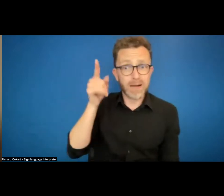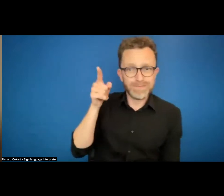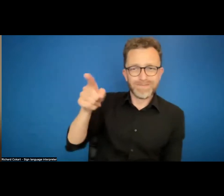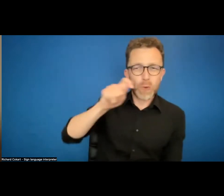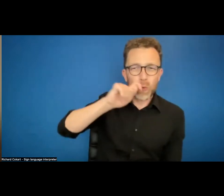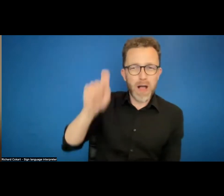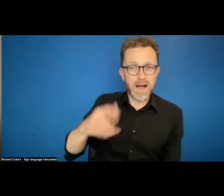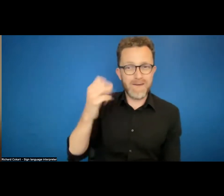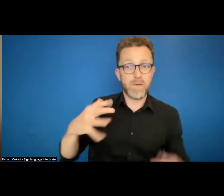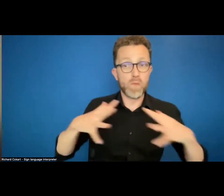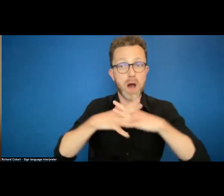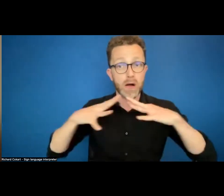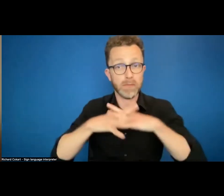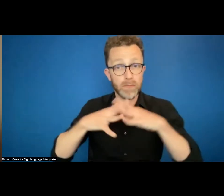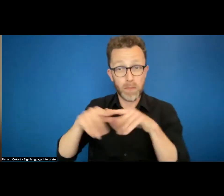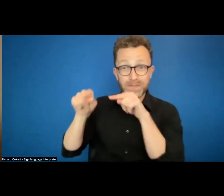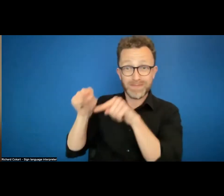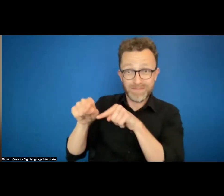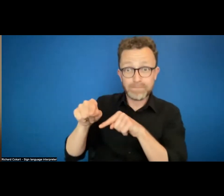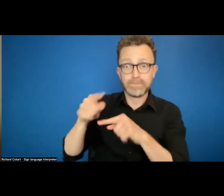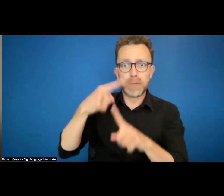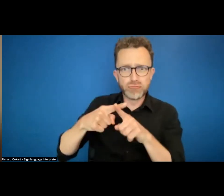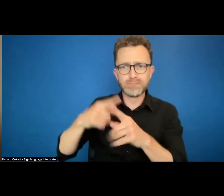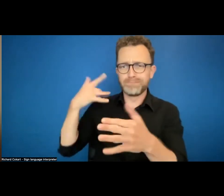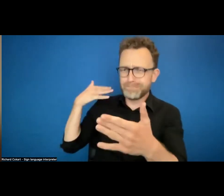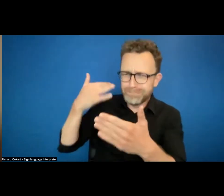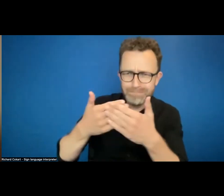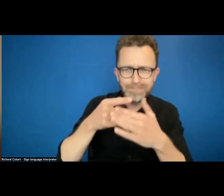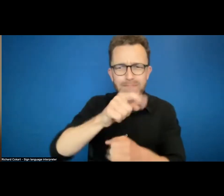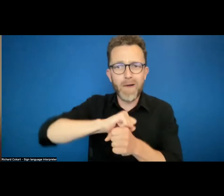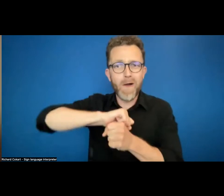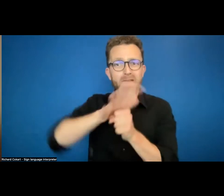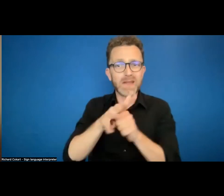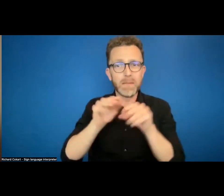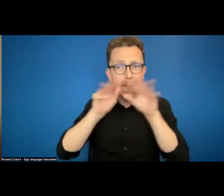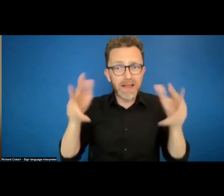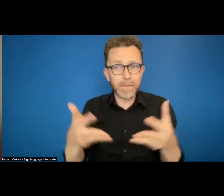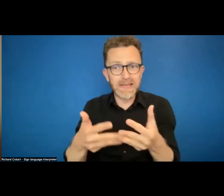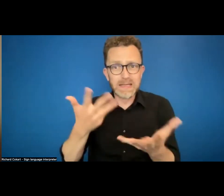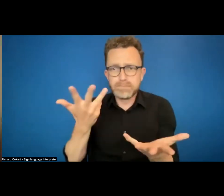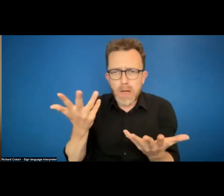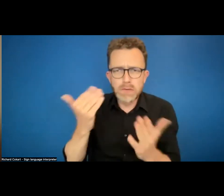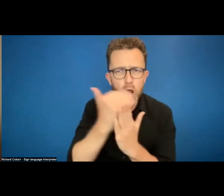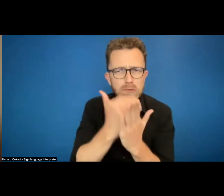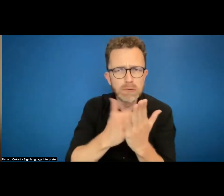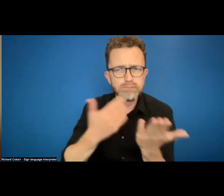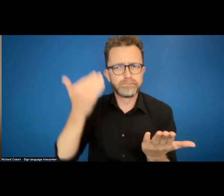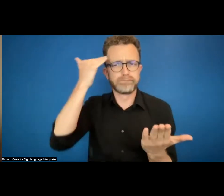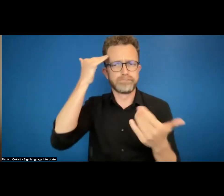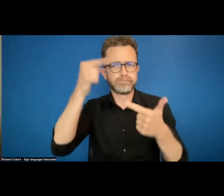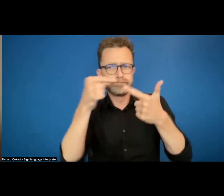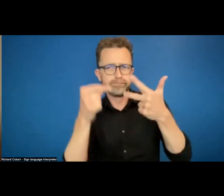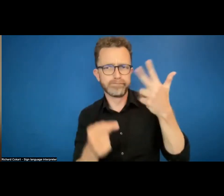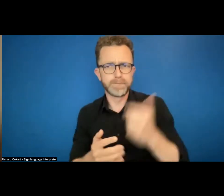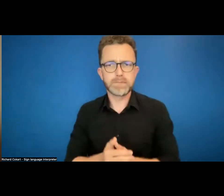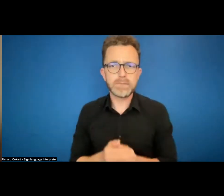the welcoming as well as the introduction. As far as housekeeping is concerned, we will have captions and international